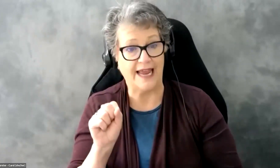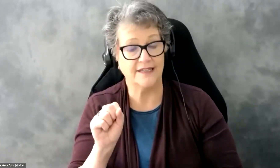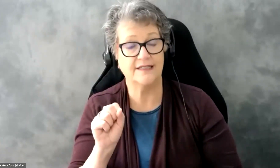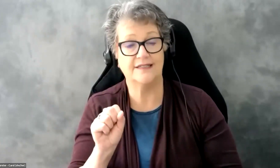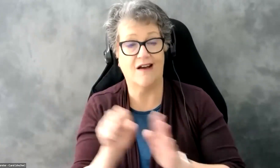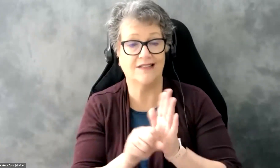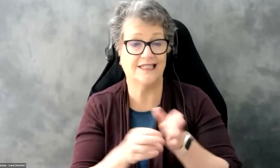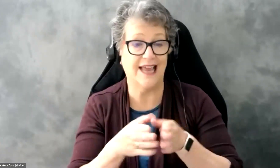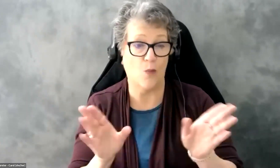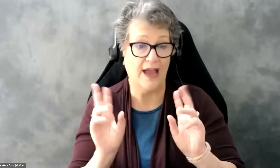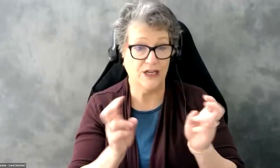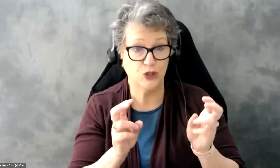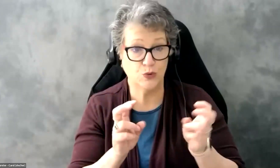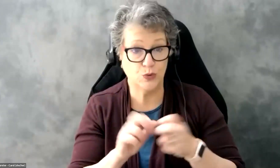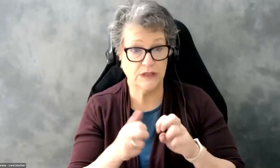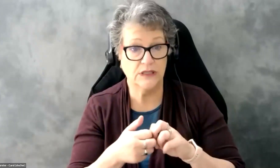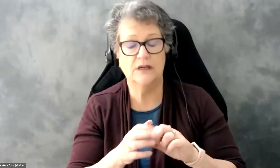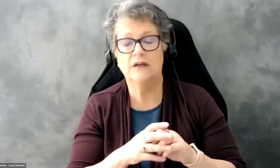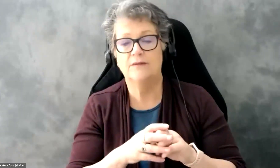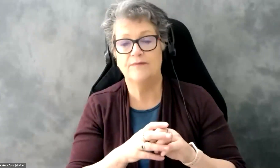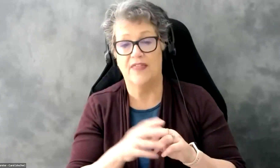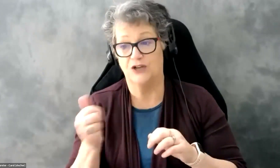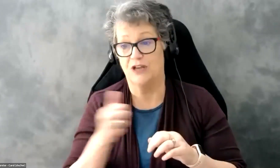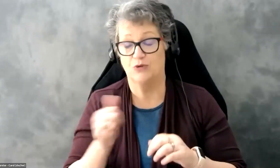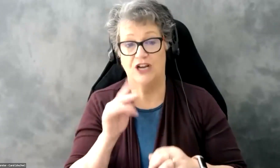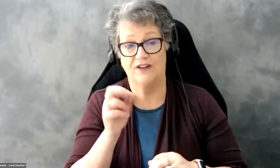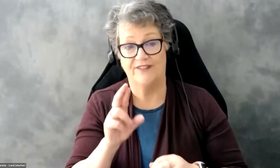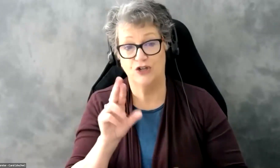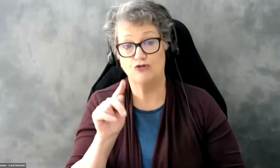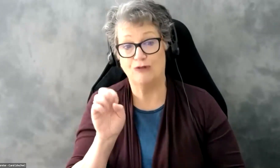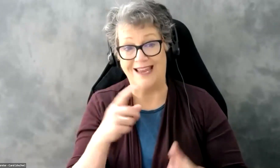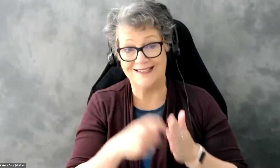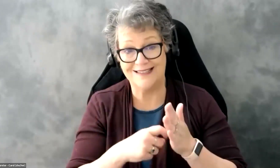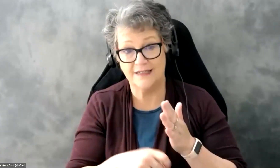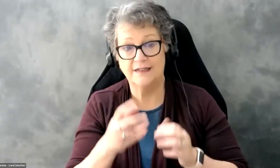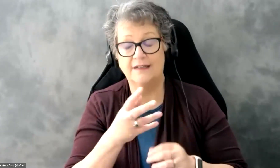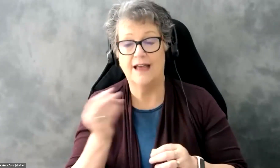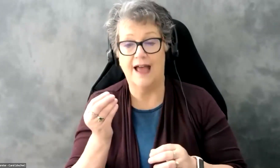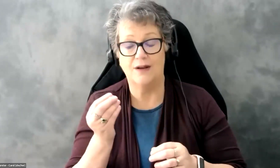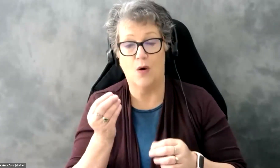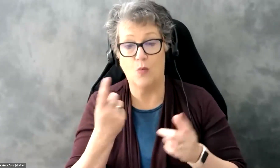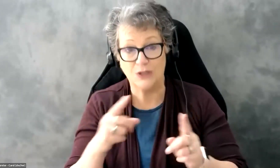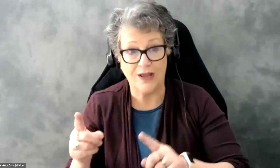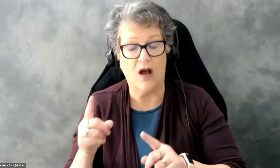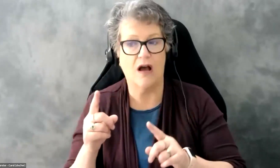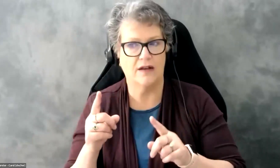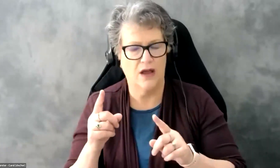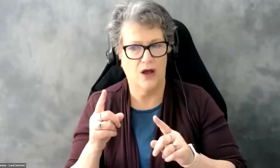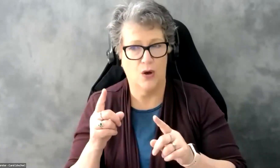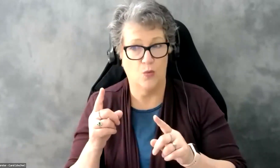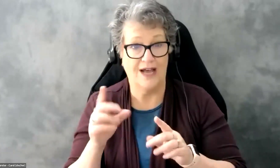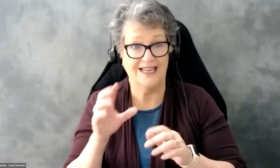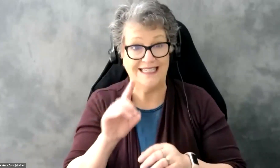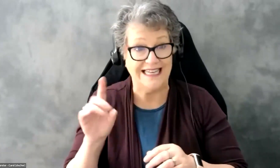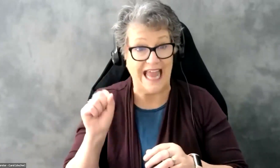statewide issues, like, for example, the transportation vendor rates and what's going on, what we've heard from the Department of Developmental Services